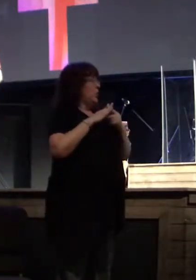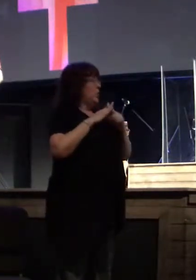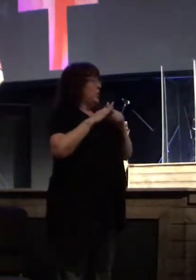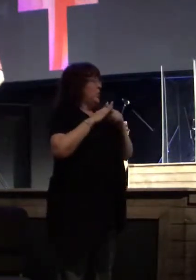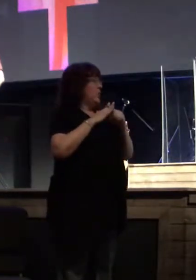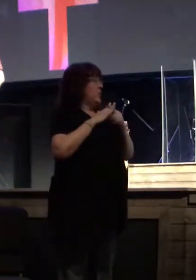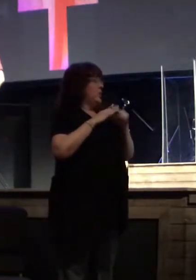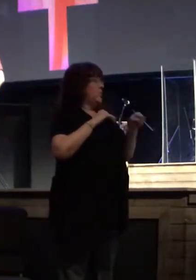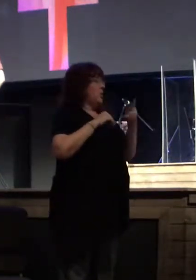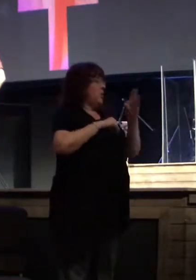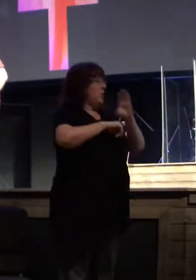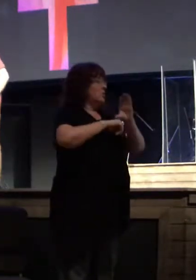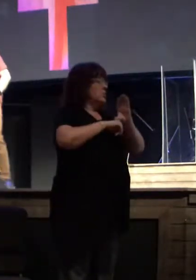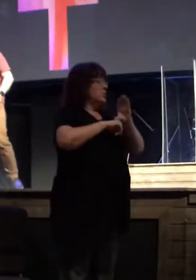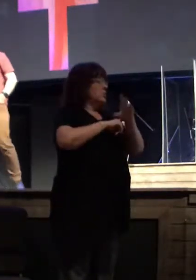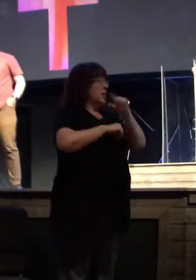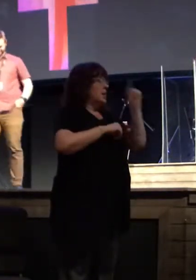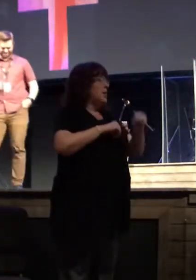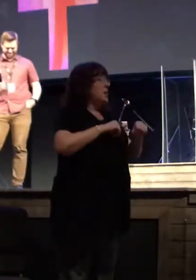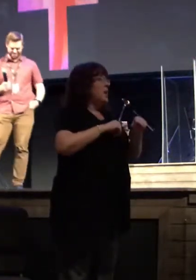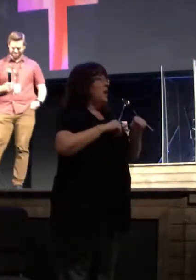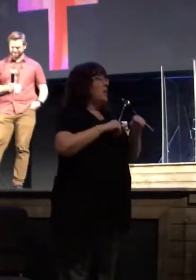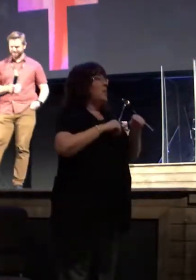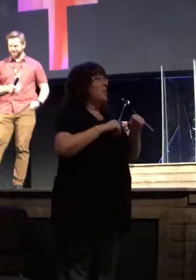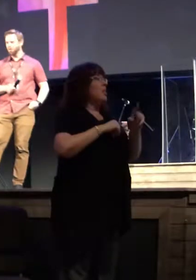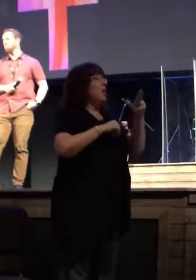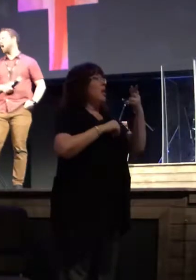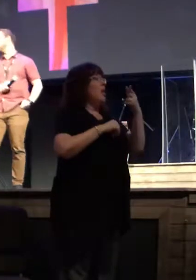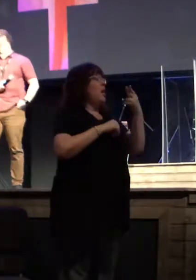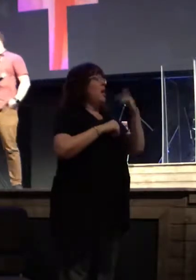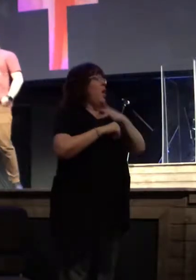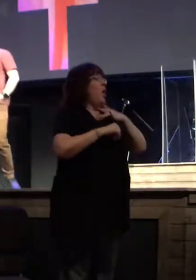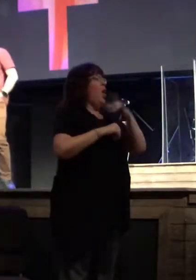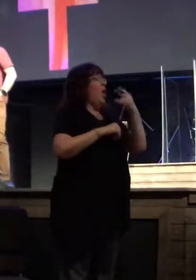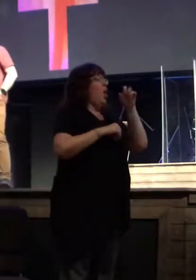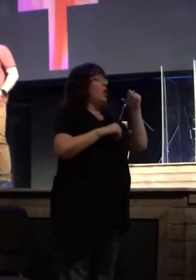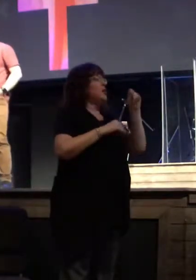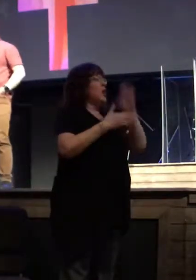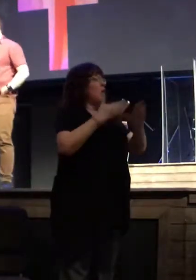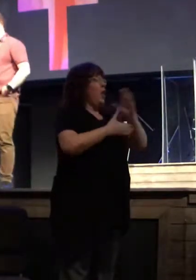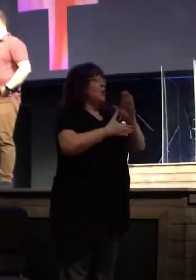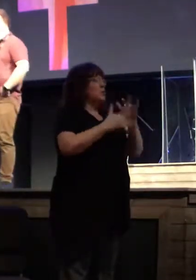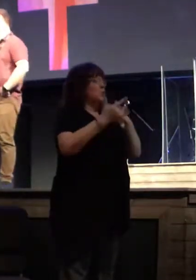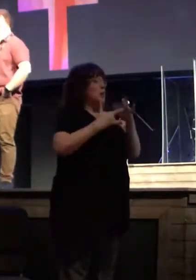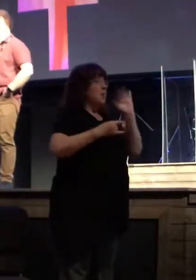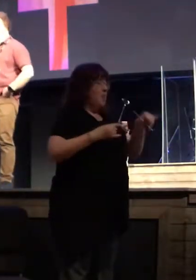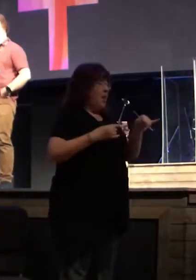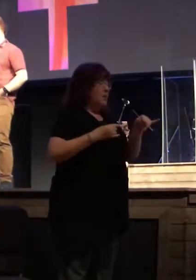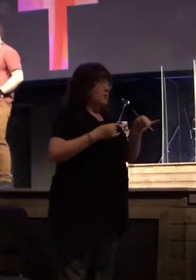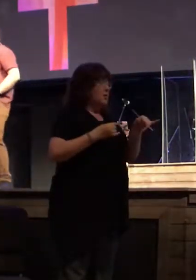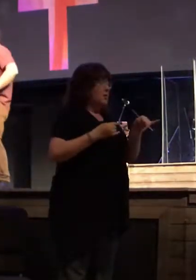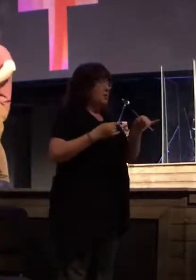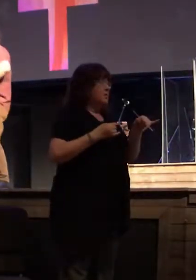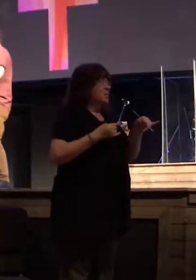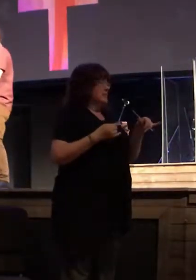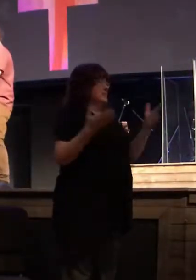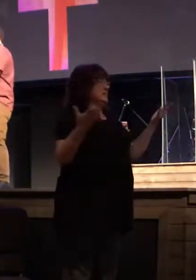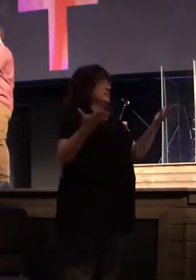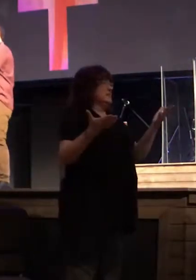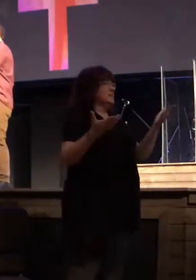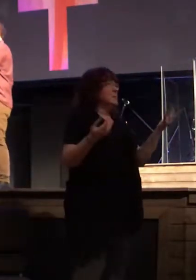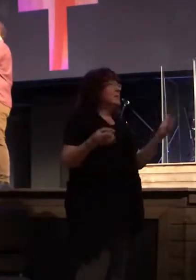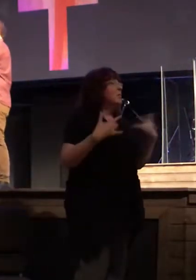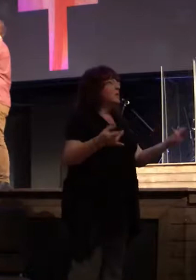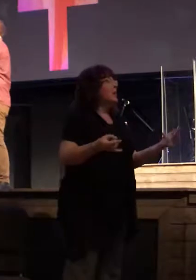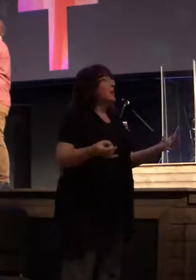launching here at our Pure Heart campus in Glendale, Heart College. Woo! We are very excited about this. Now, what you say, what's this